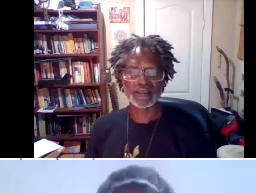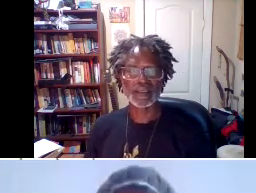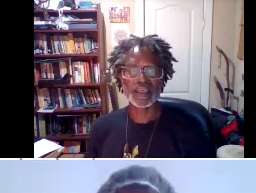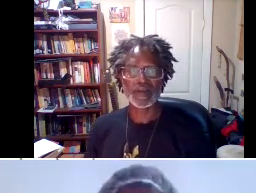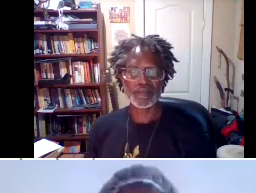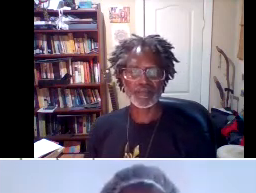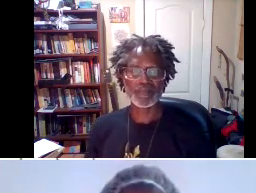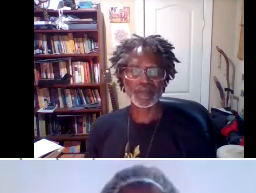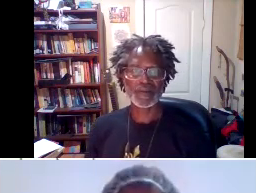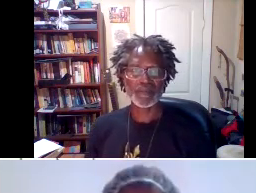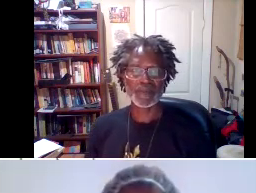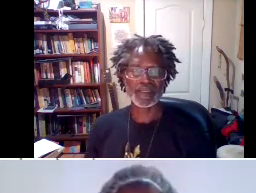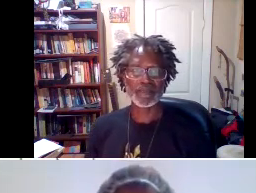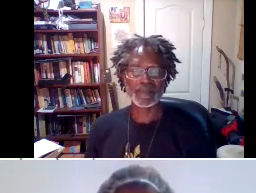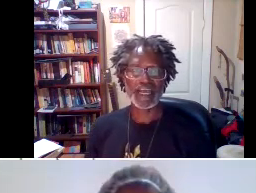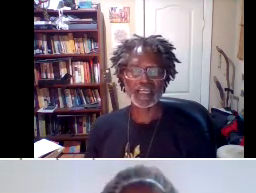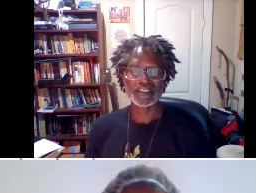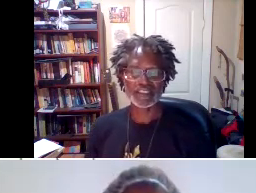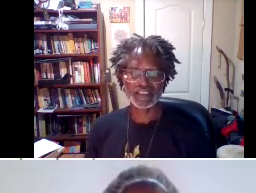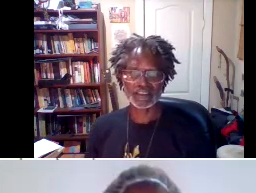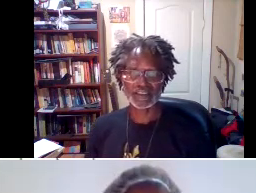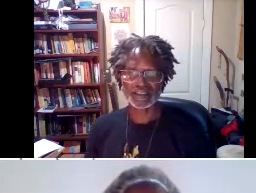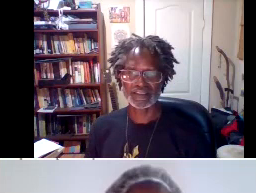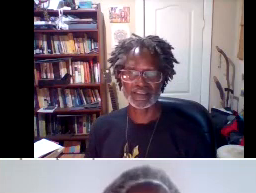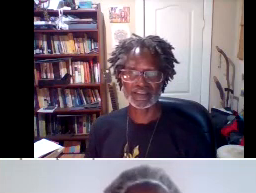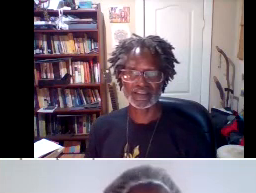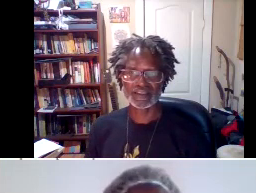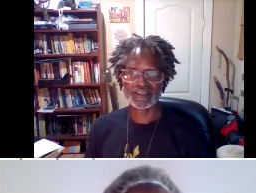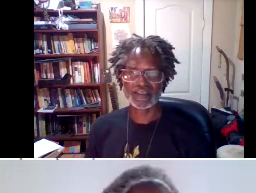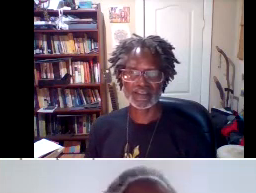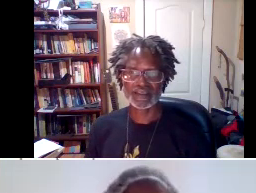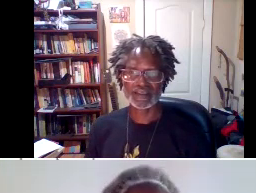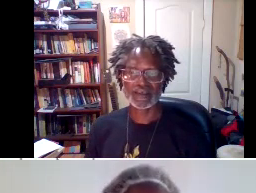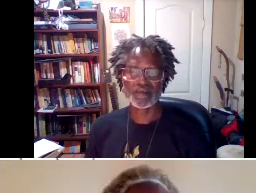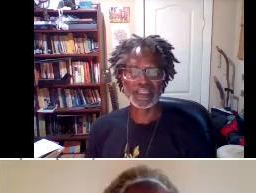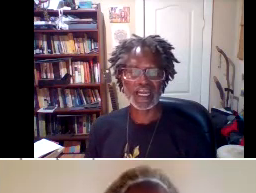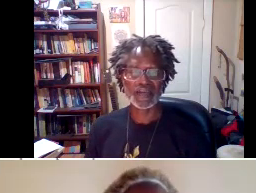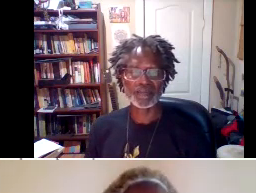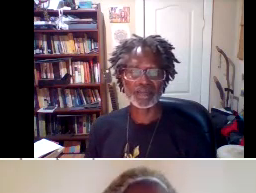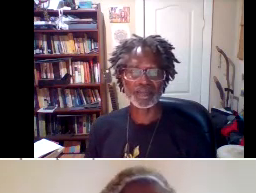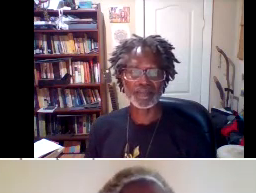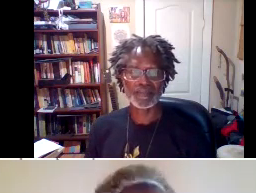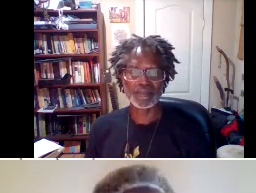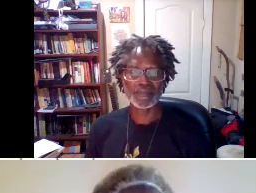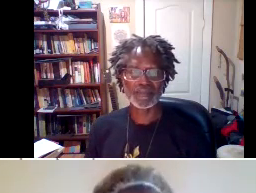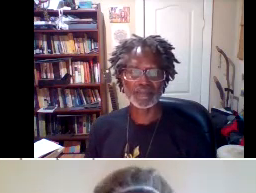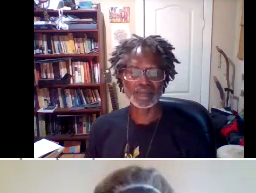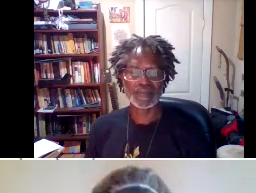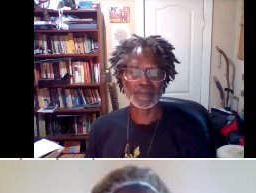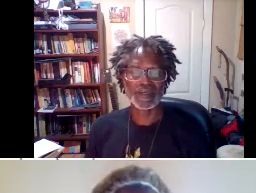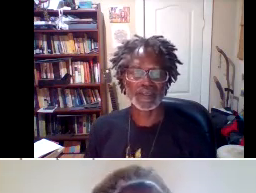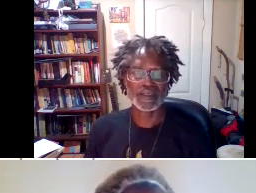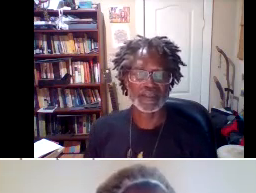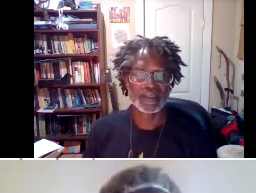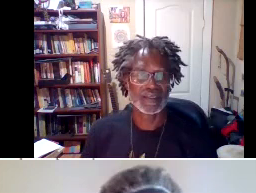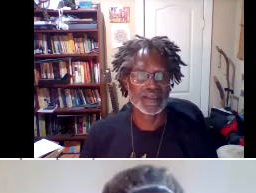pedagogy, I guess. From it's like a certain way of teaching. He learned like a teaching style.